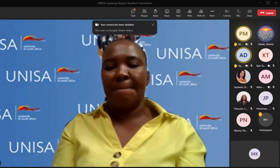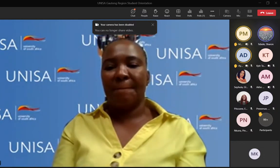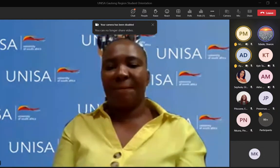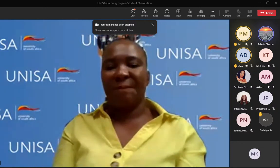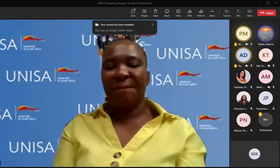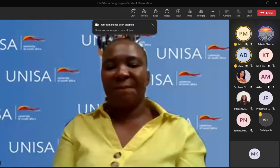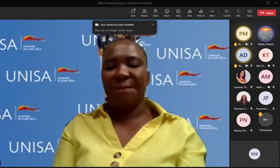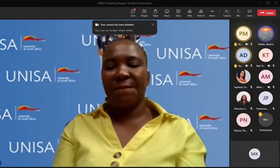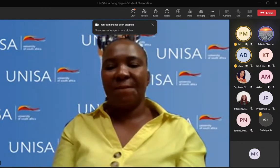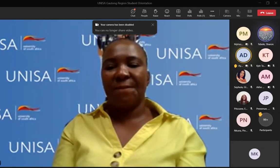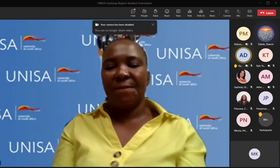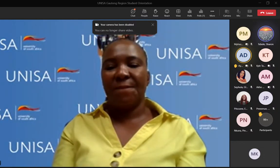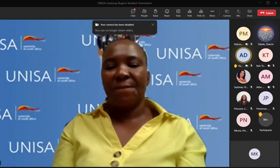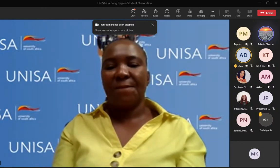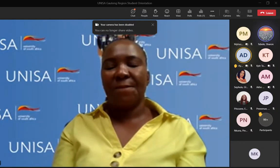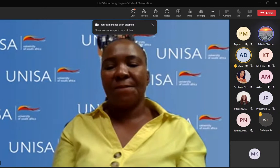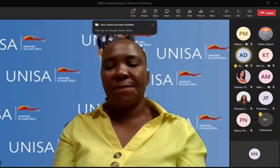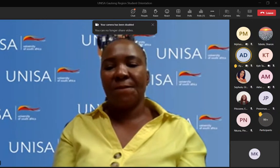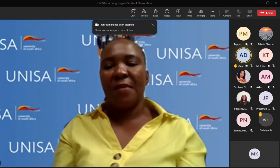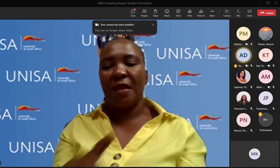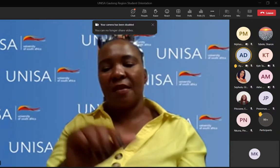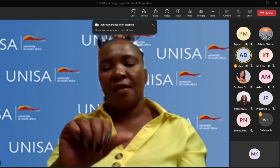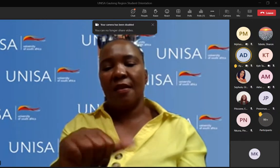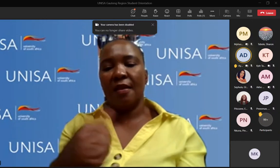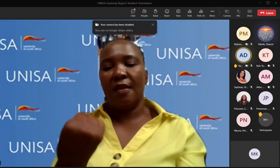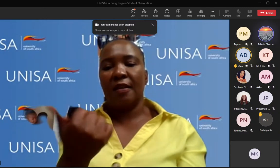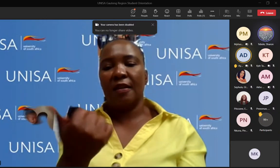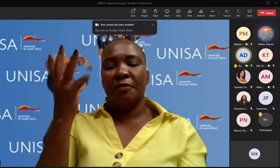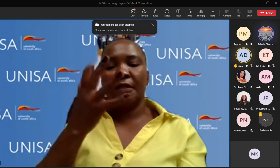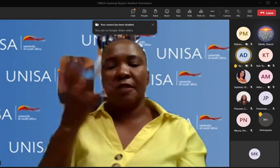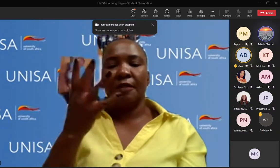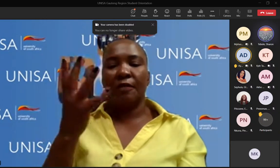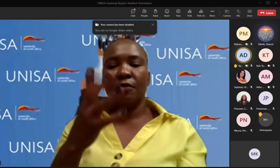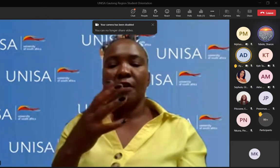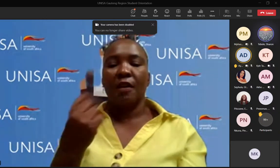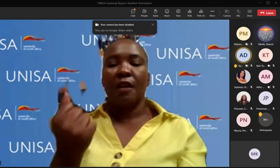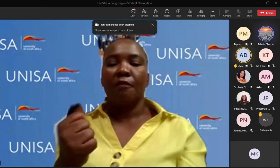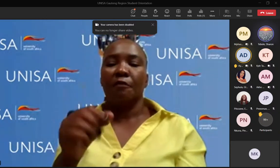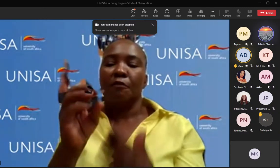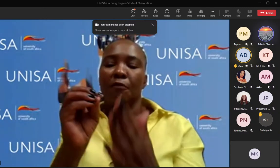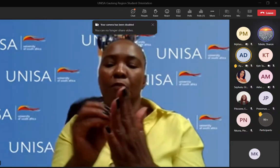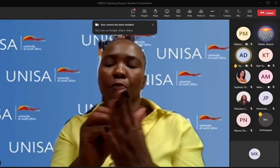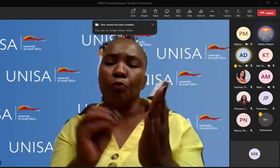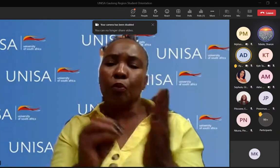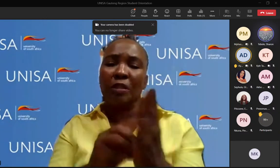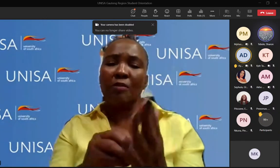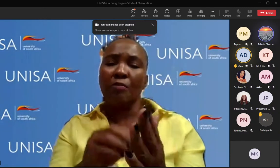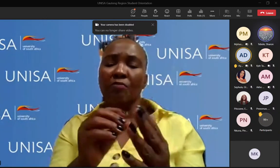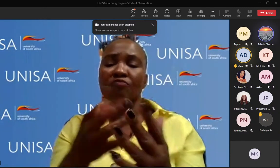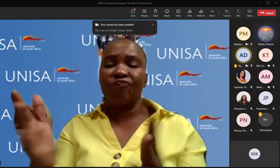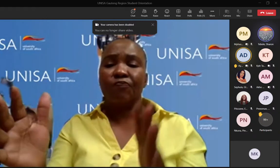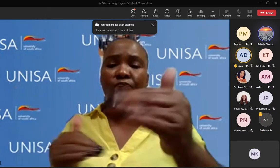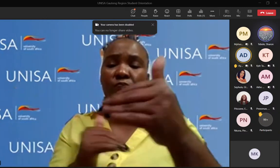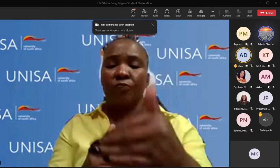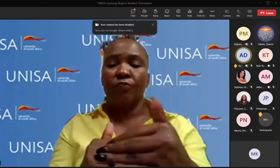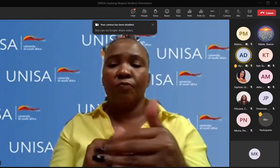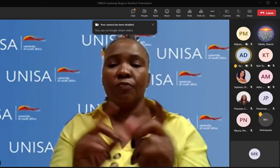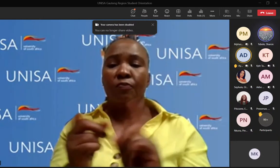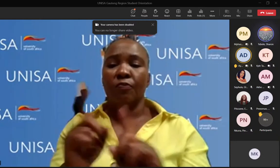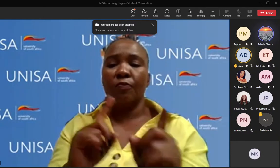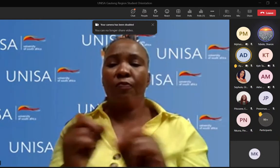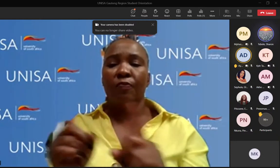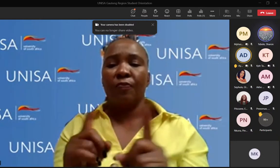of my colleague to prepare the polls after the next presenter we will have all questions posted um the next presentation is from technology